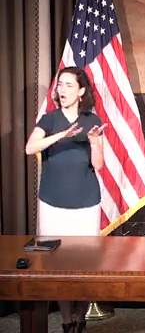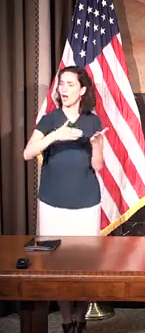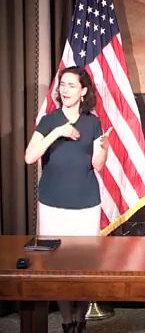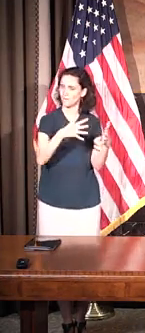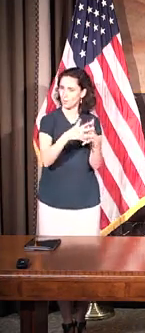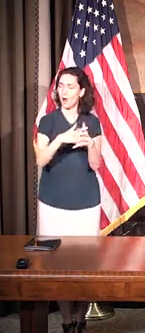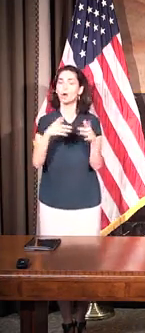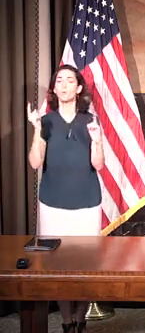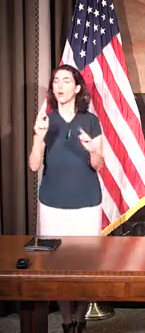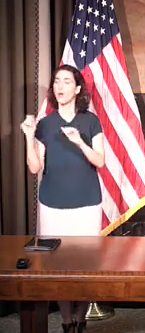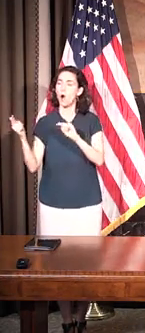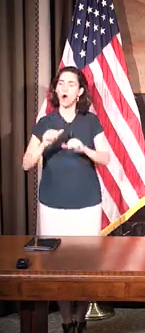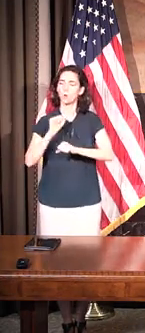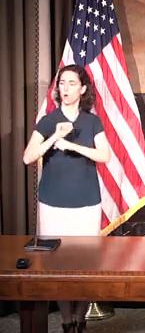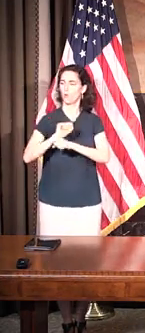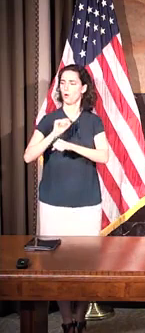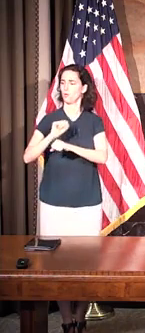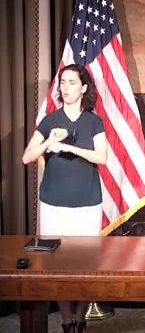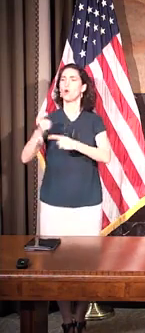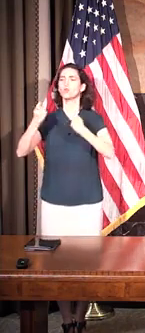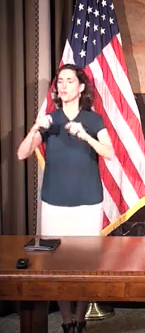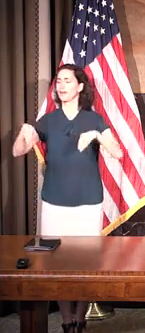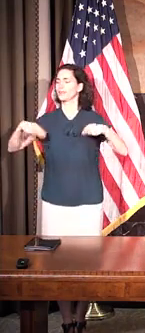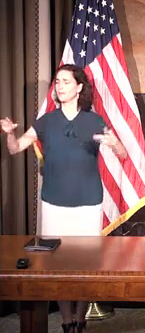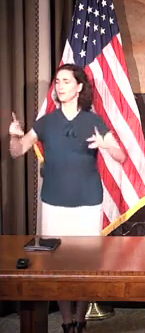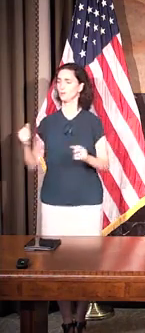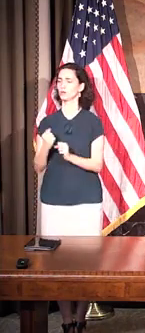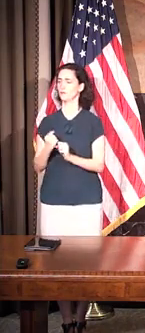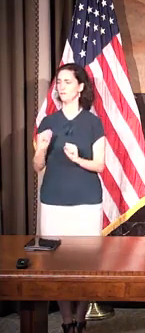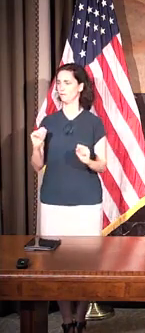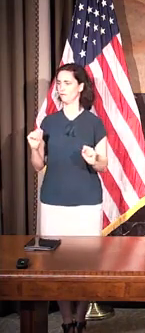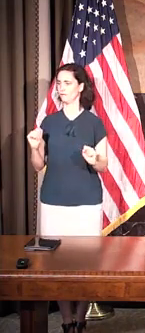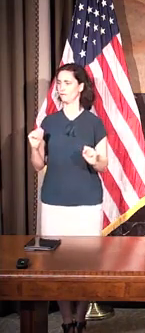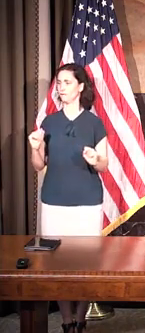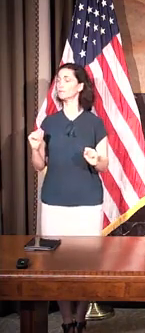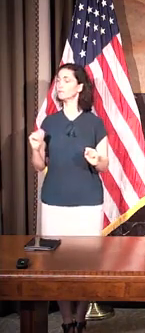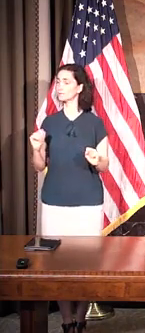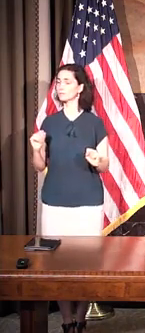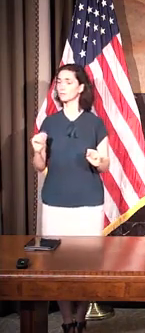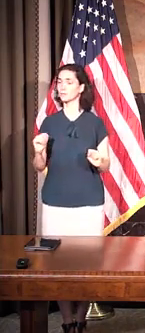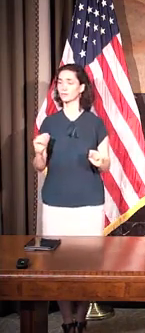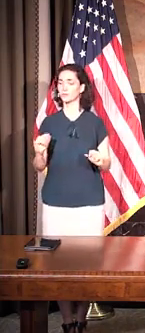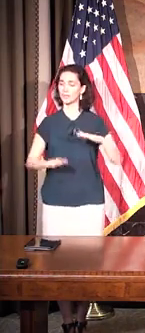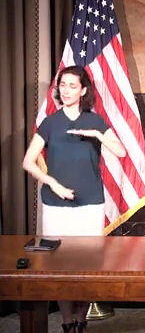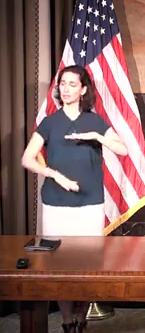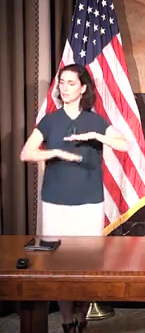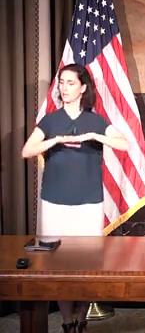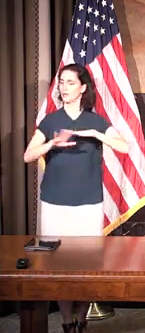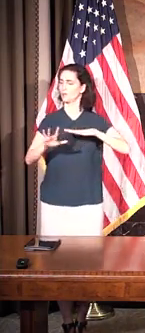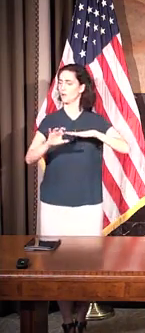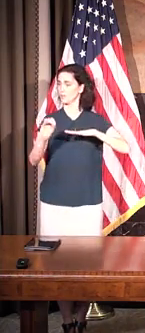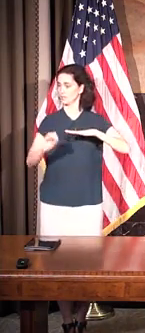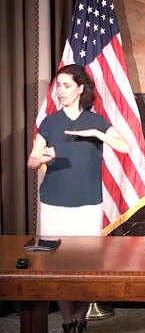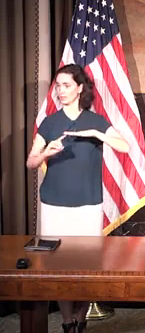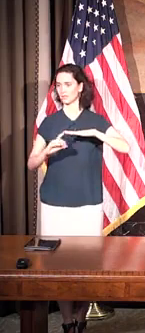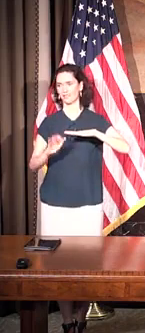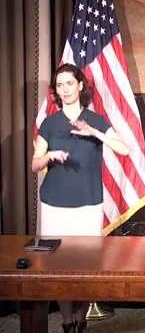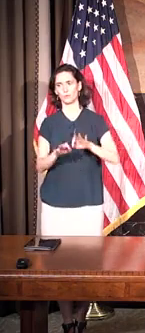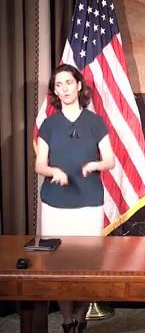lot of work everywhere to try to make that a safe experience. And the limitation on the percent occupancy is really